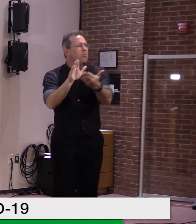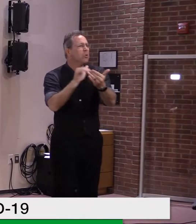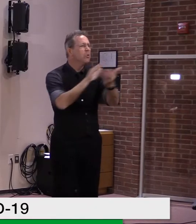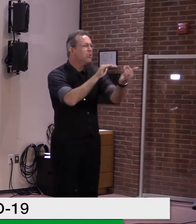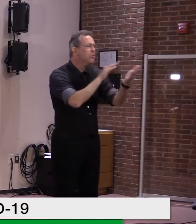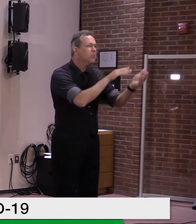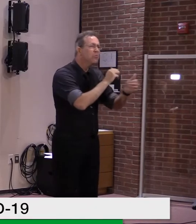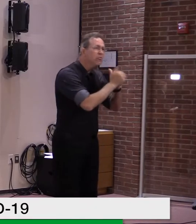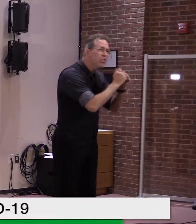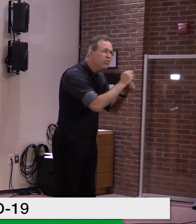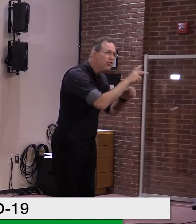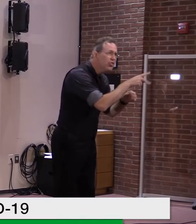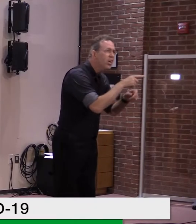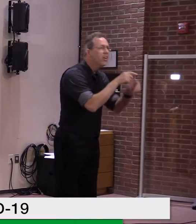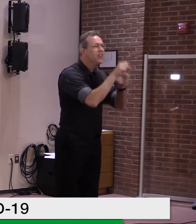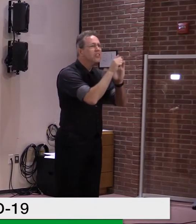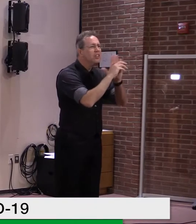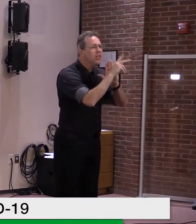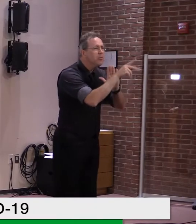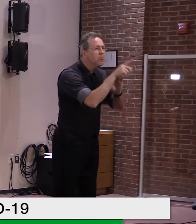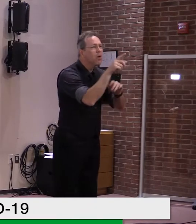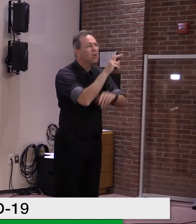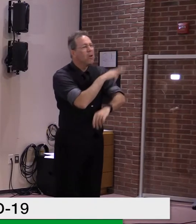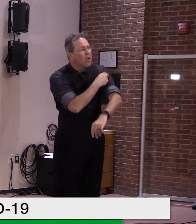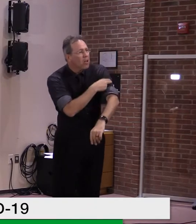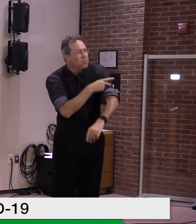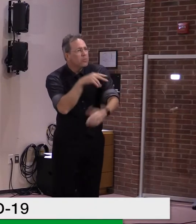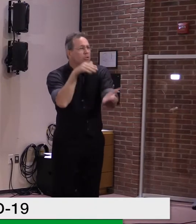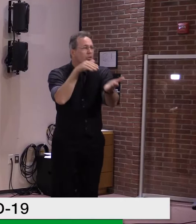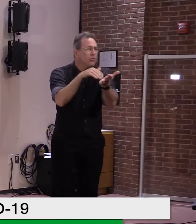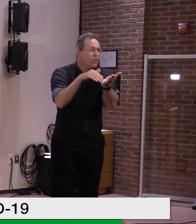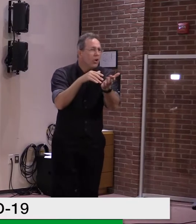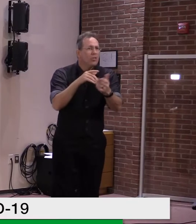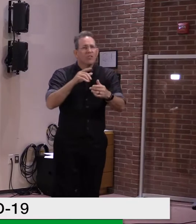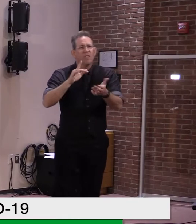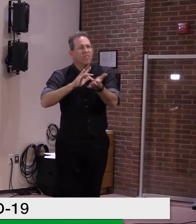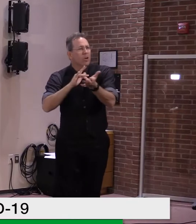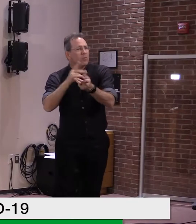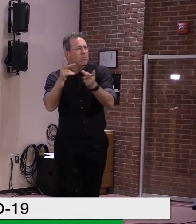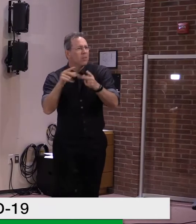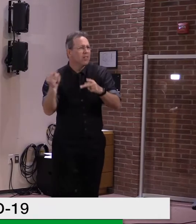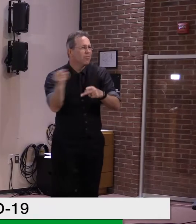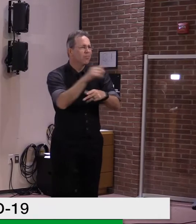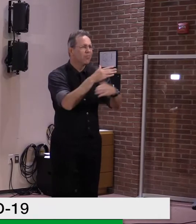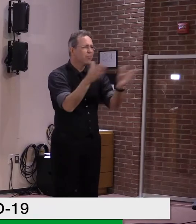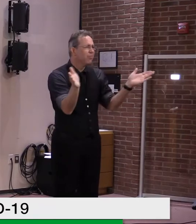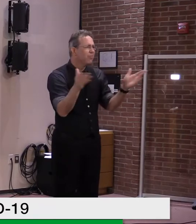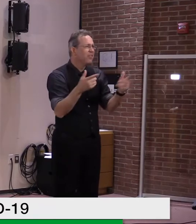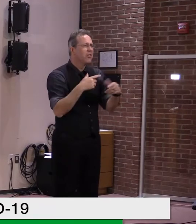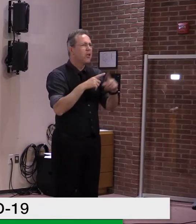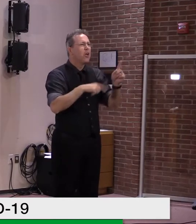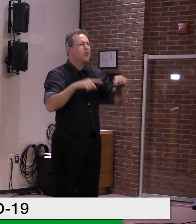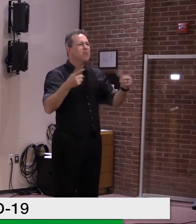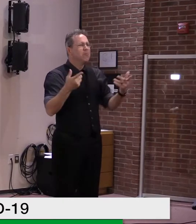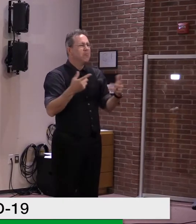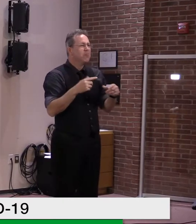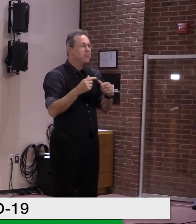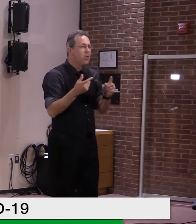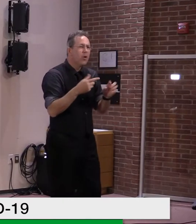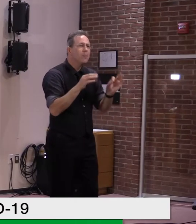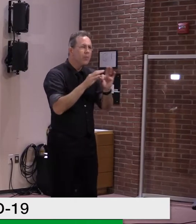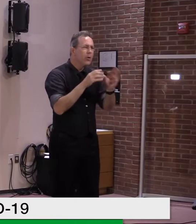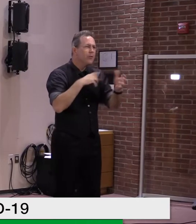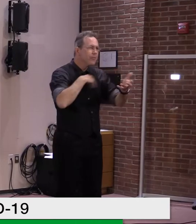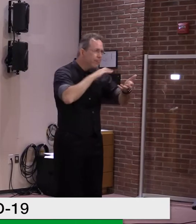100 to 200 people vaccinated. That's what it's going to take, as well as our pharmacy partners. I can't